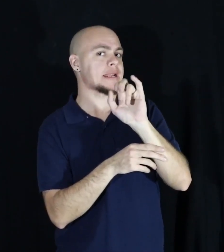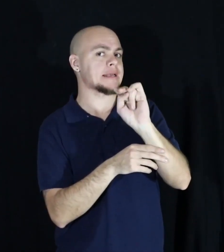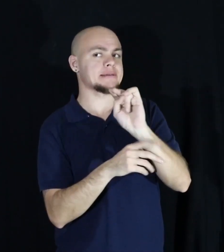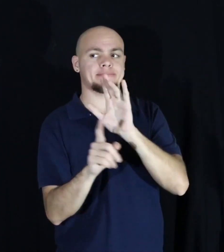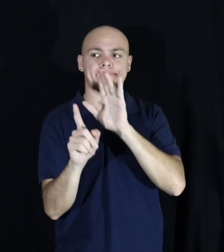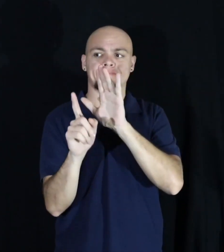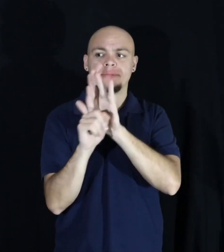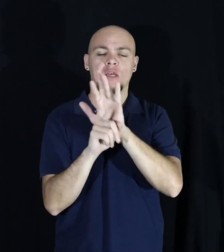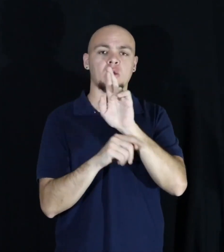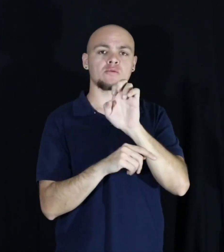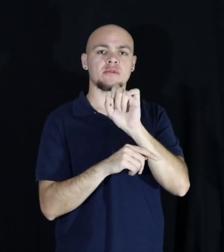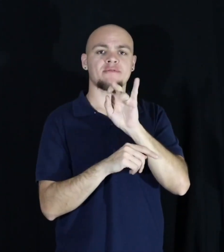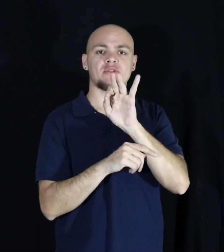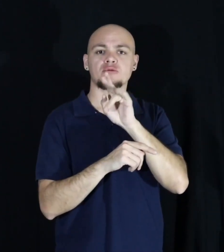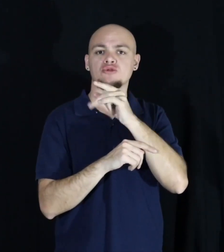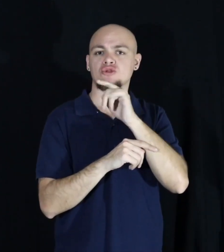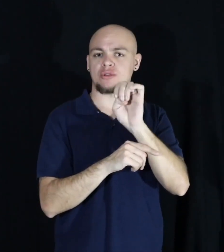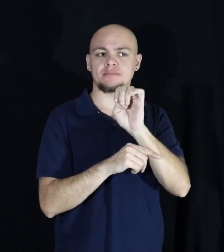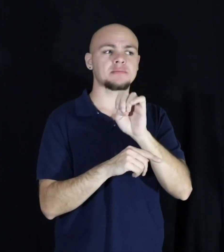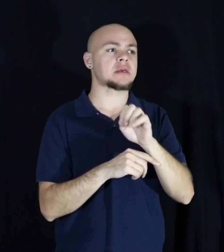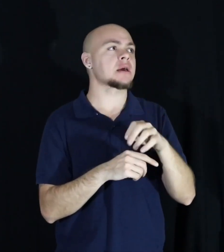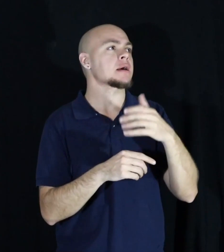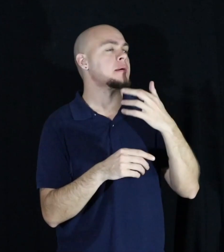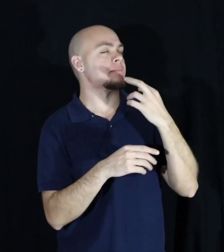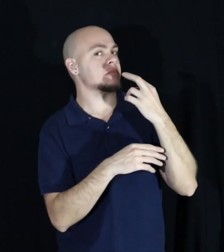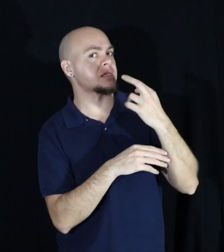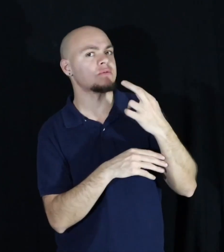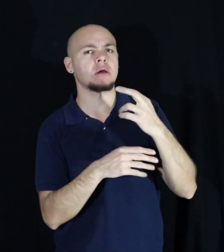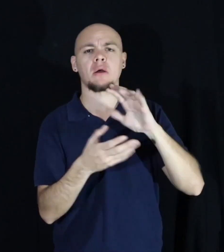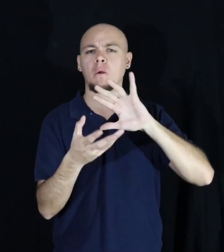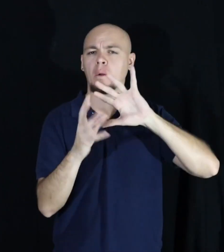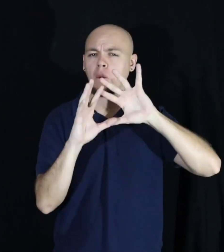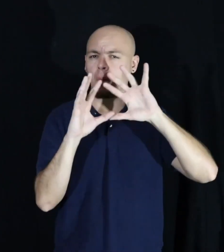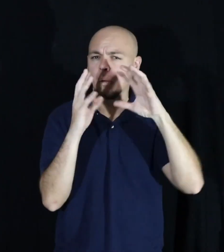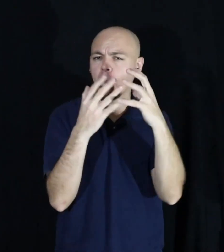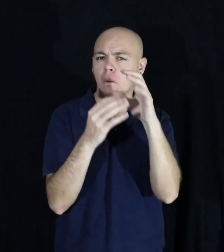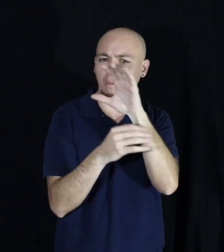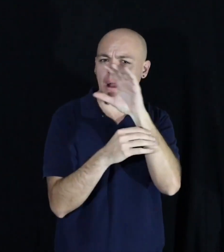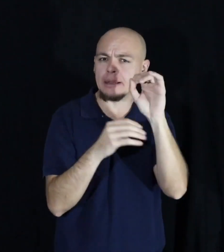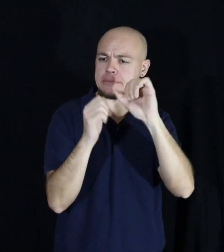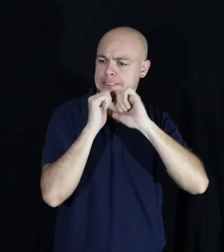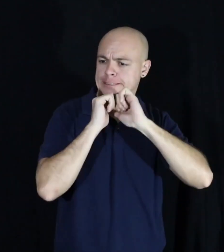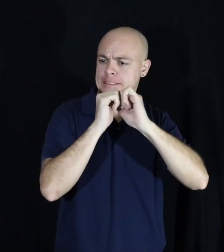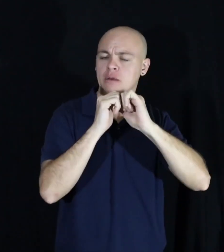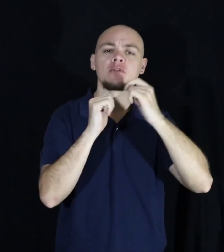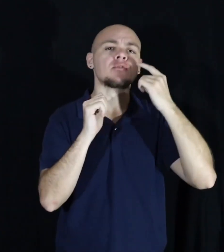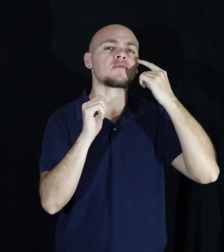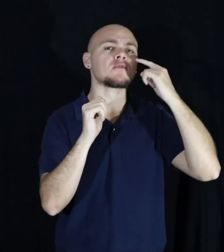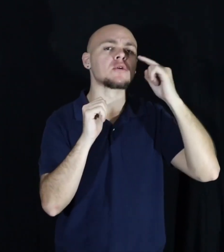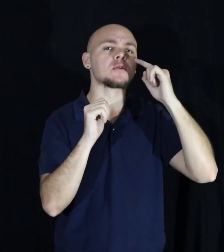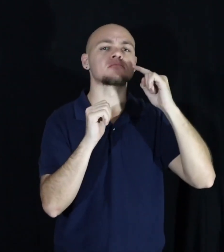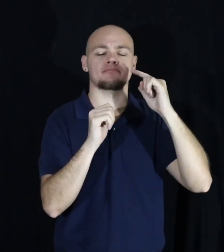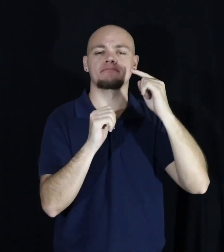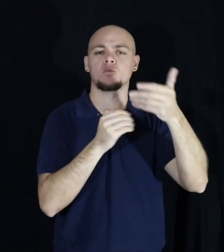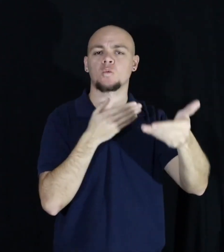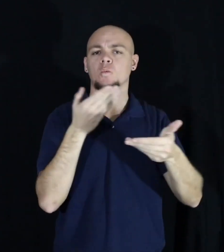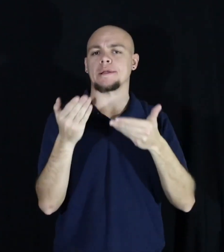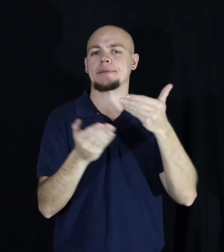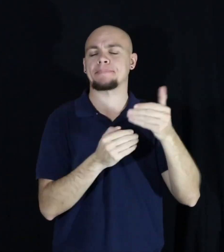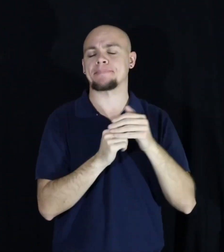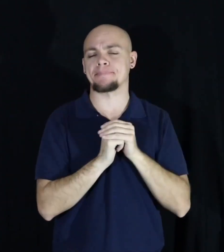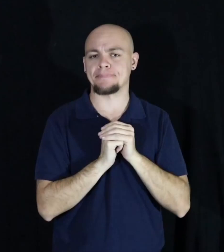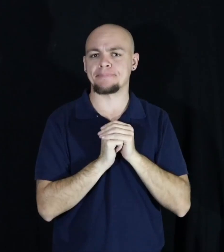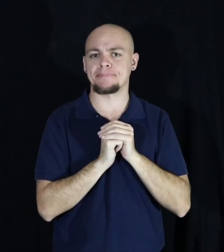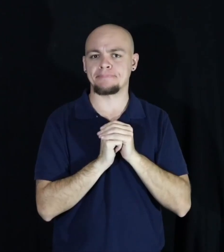Faith-based communities, veteran groups, even global companies coming together for the purpose of welcome,